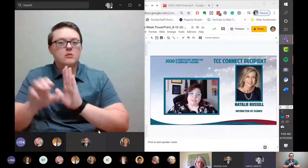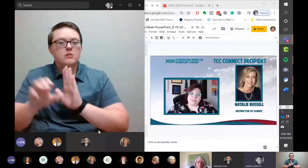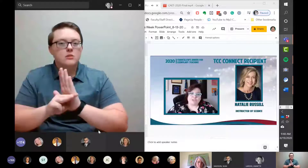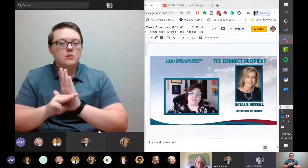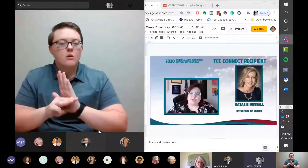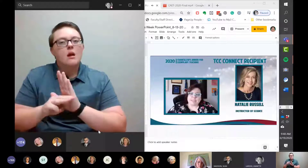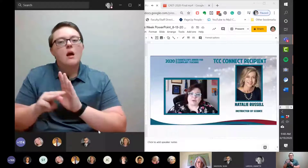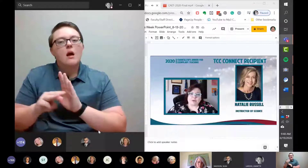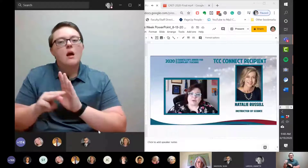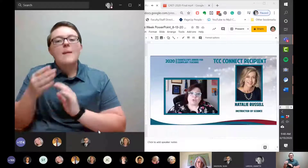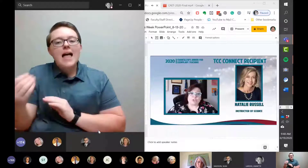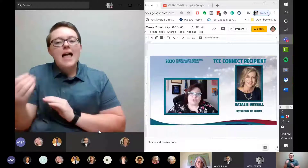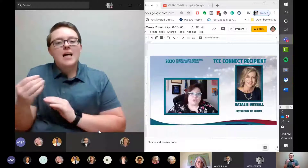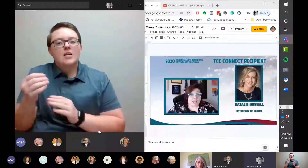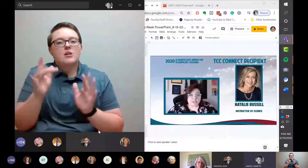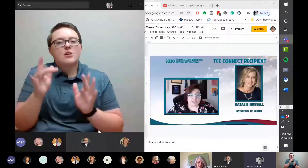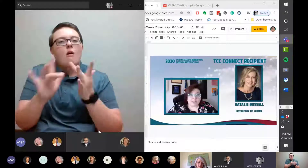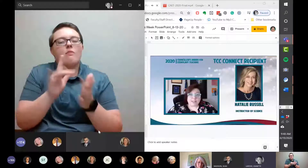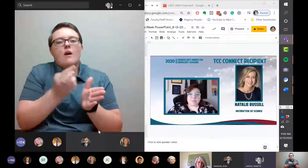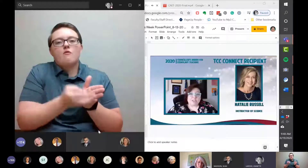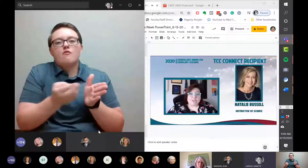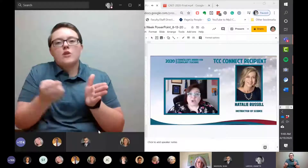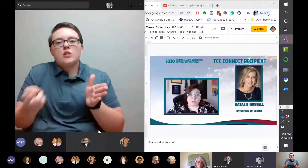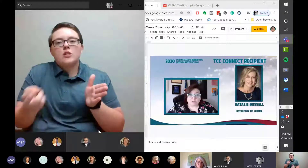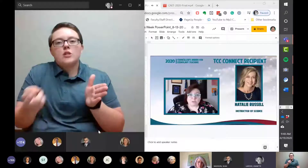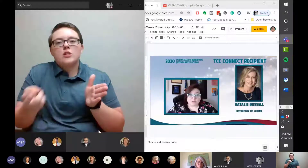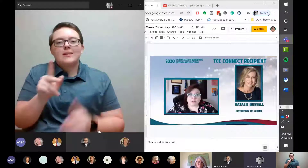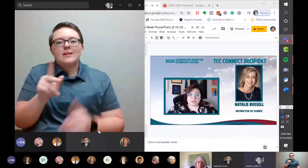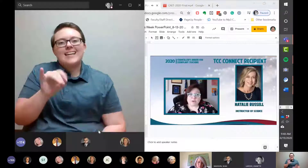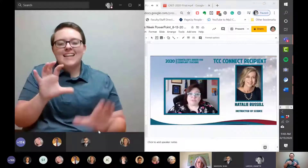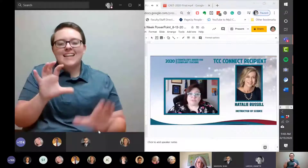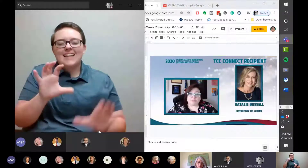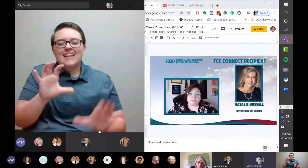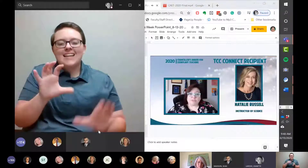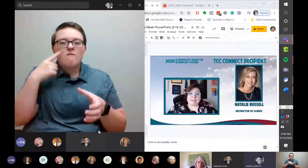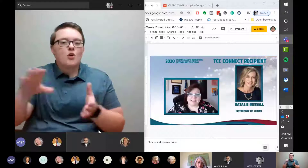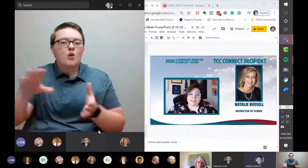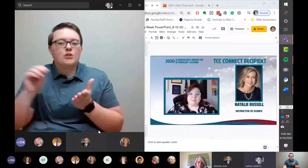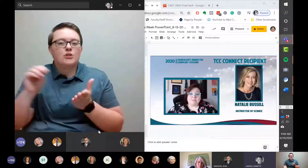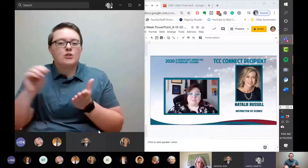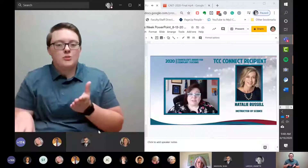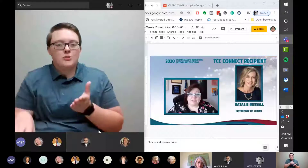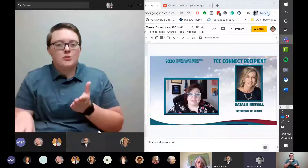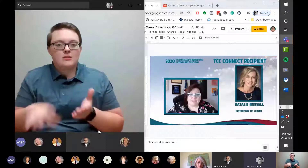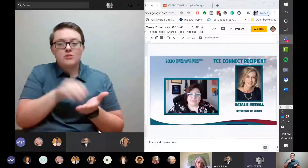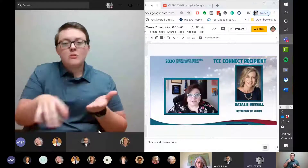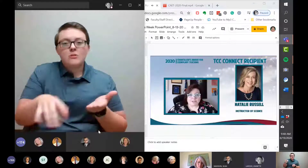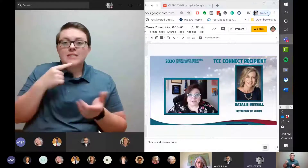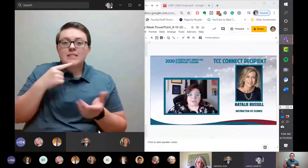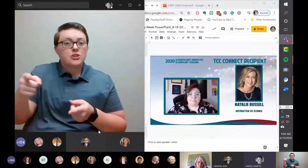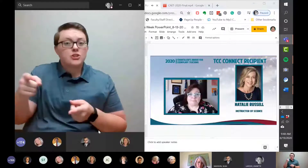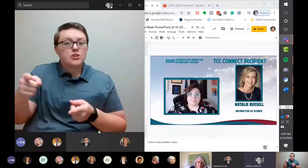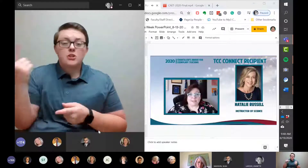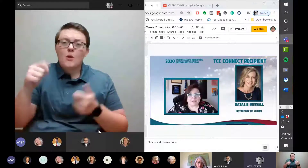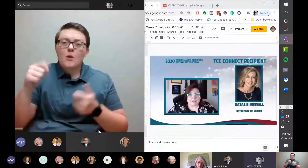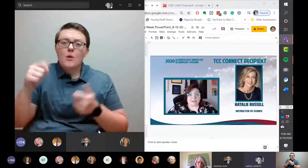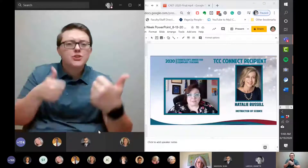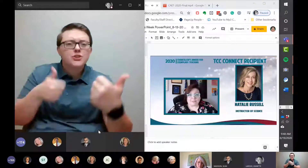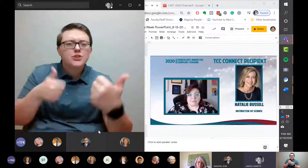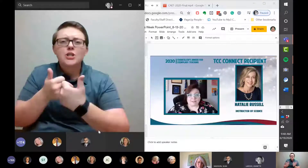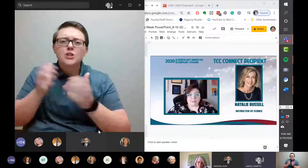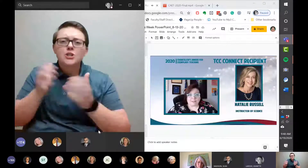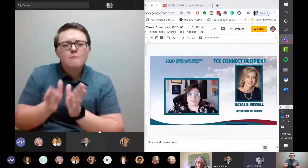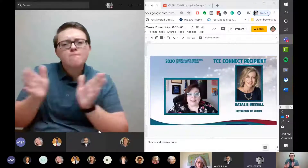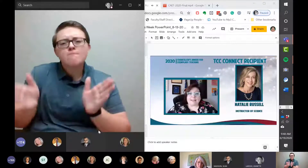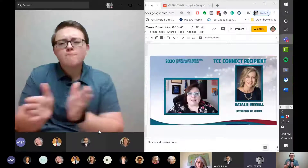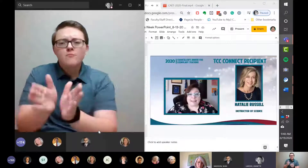department. Students say her courses are challenging, but she's always available and provides engaging video lectures that make learning